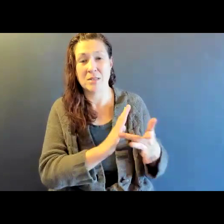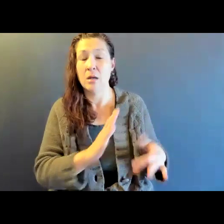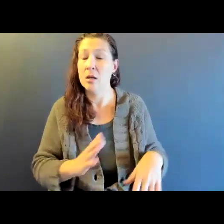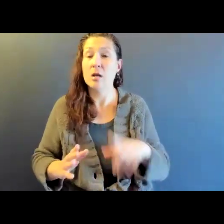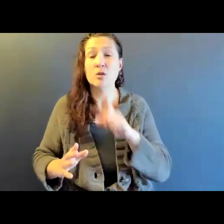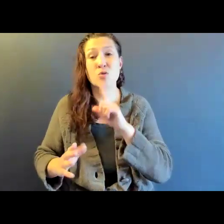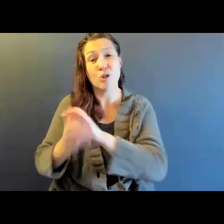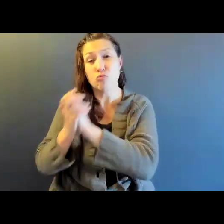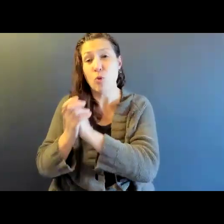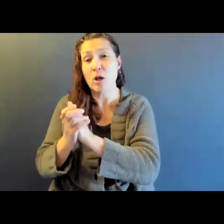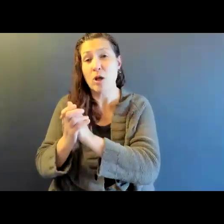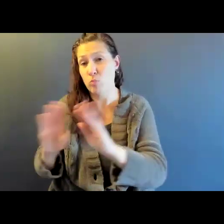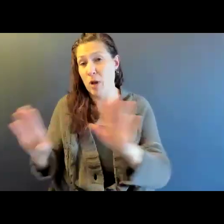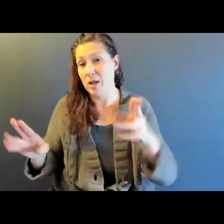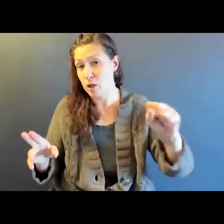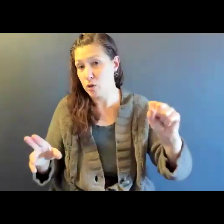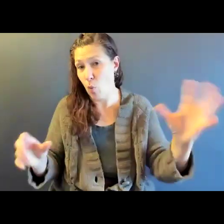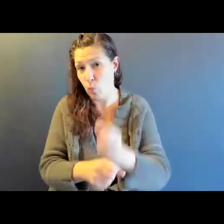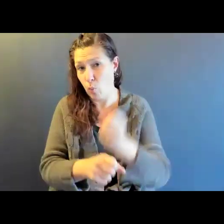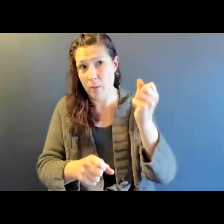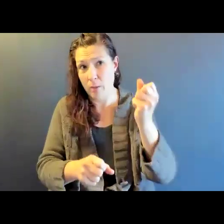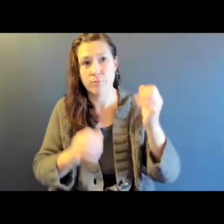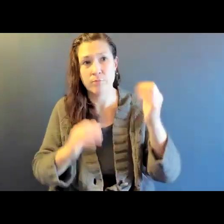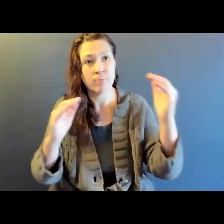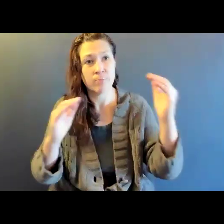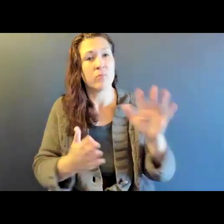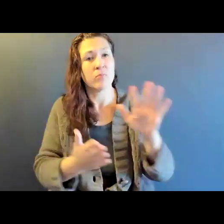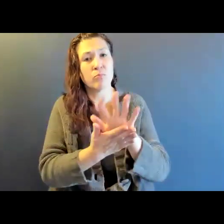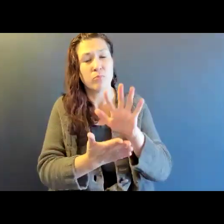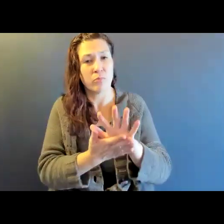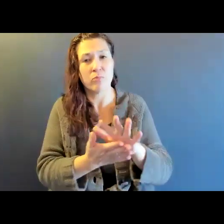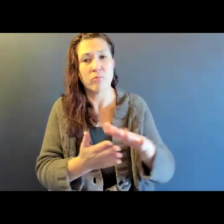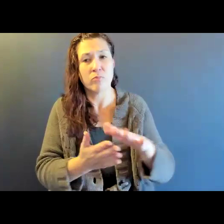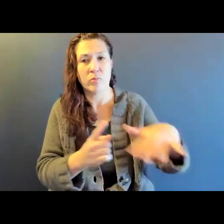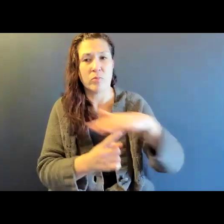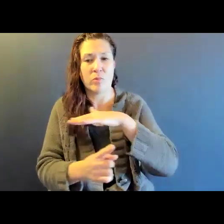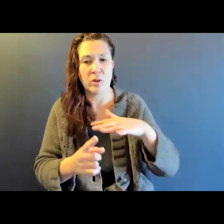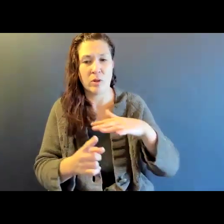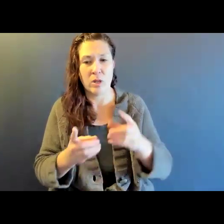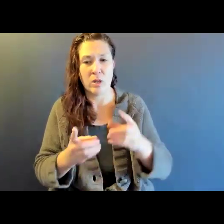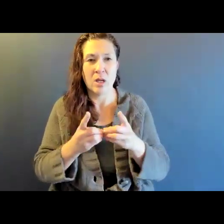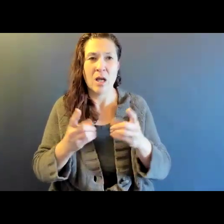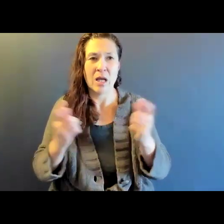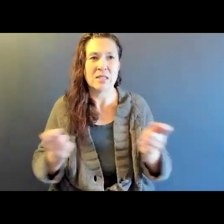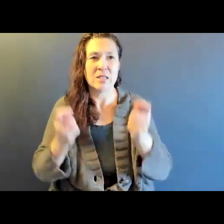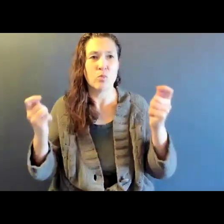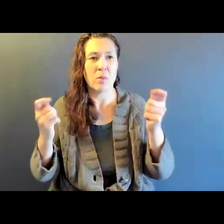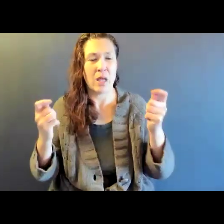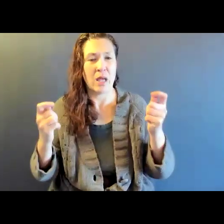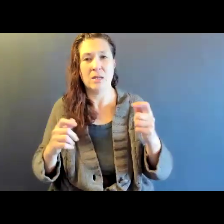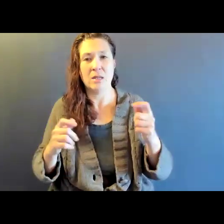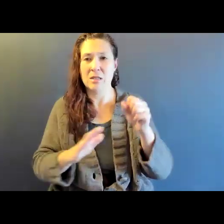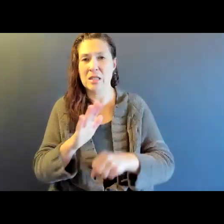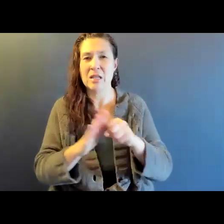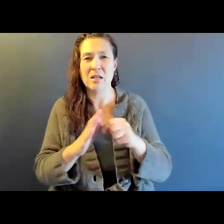prevailing. Schools and students around the district are celebrating the season with special events and performances. A highlight